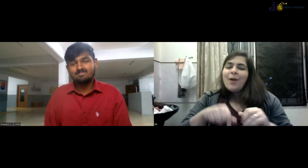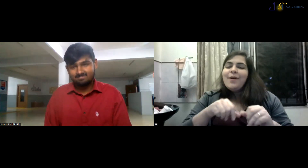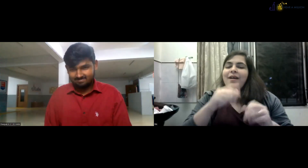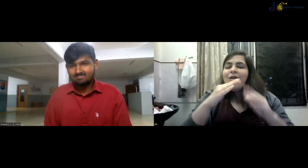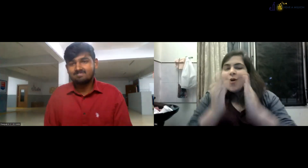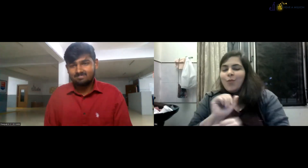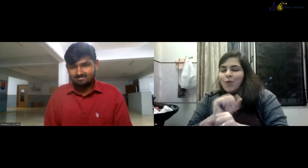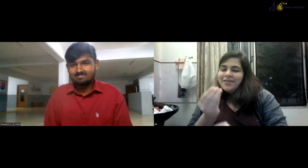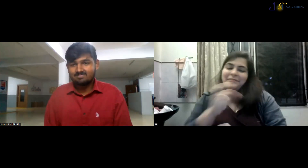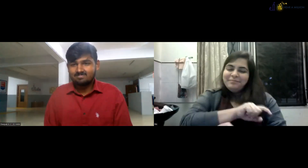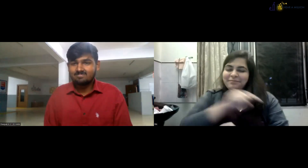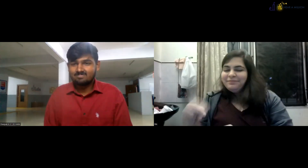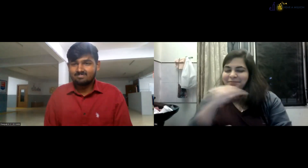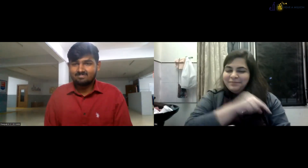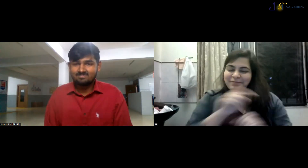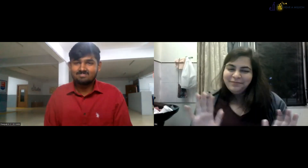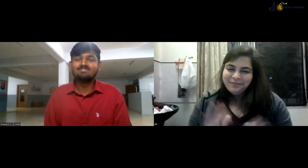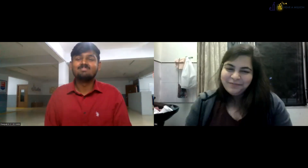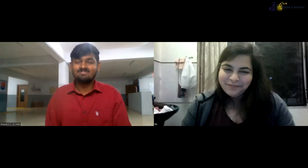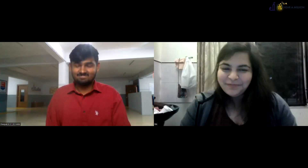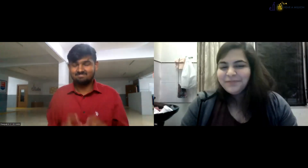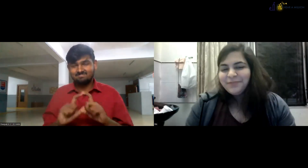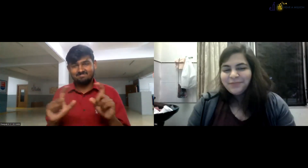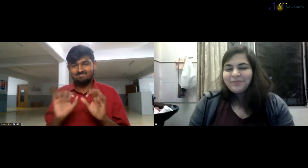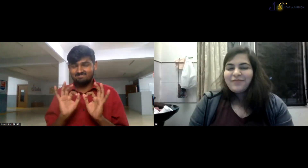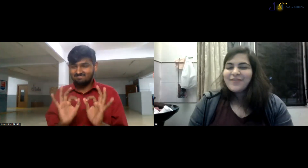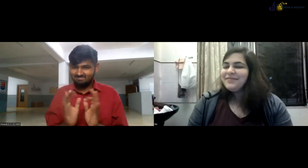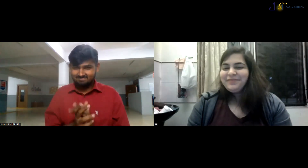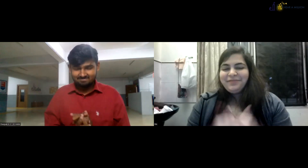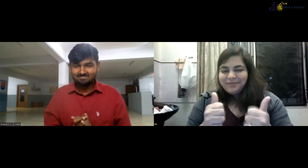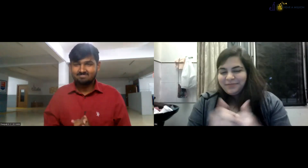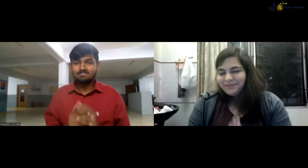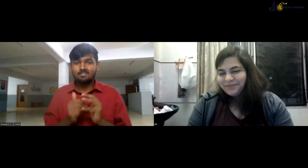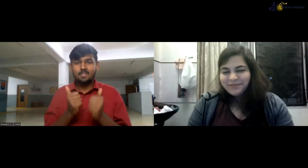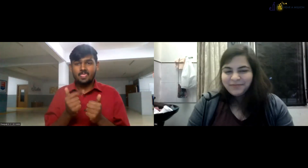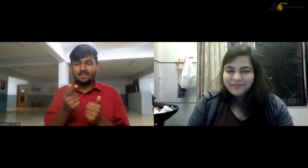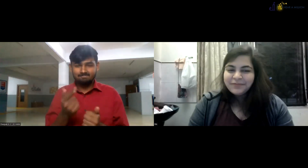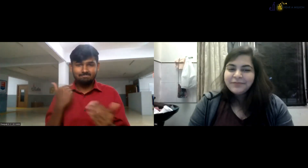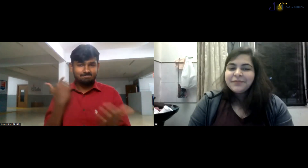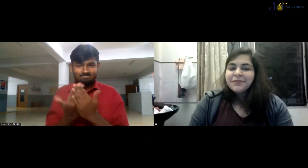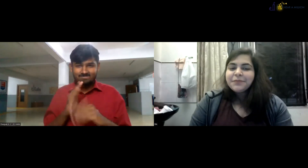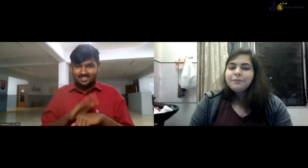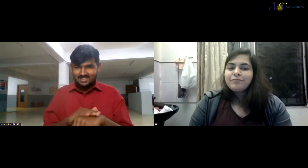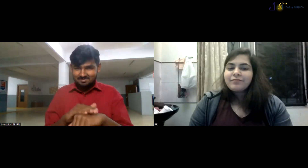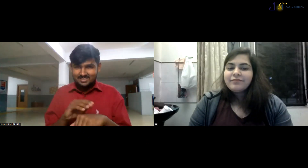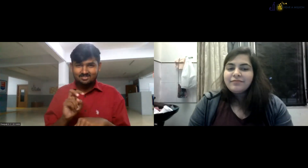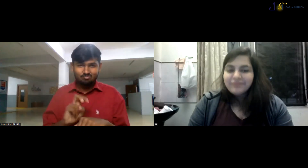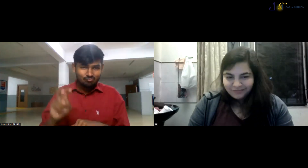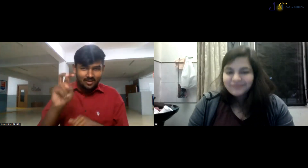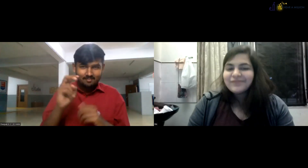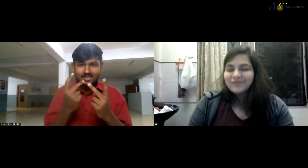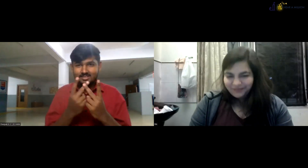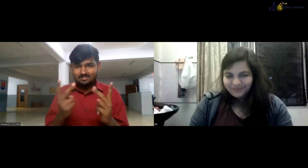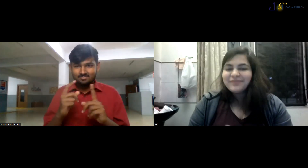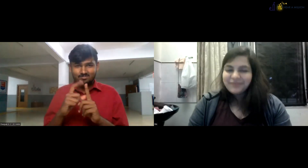Medium as a business developer. So yeah, I sometimes work from home or sometimes from office.